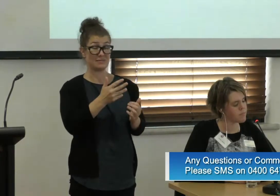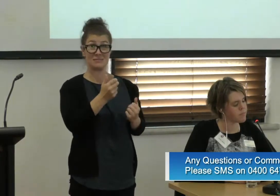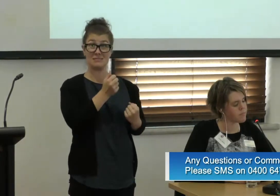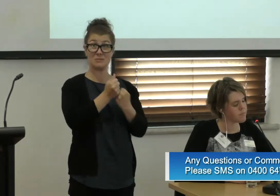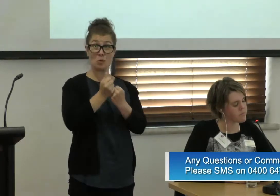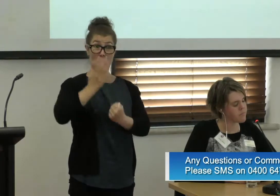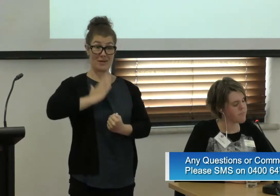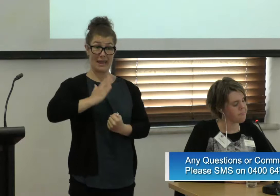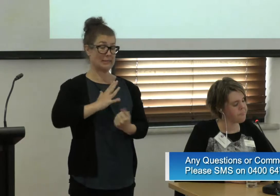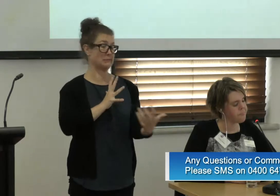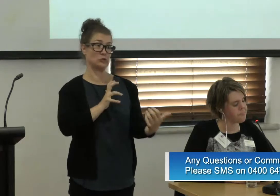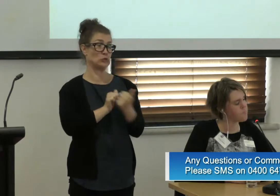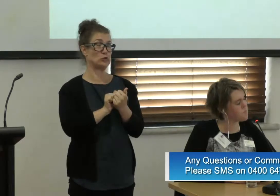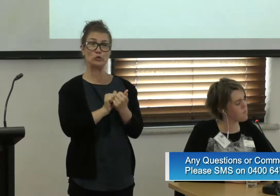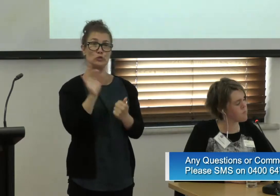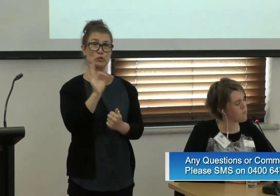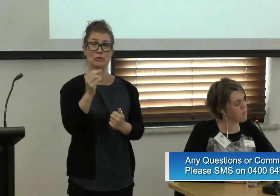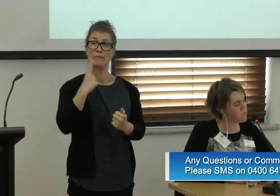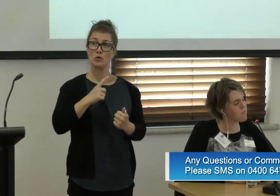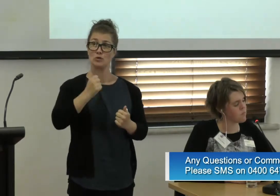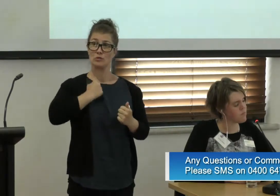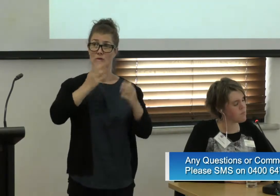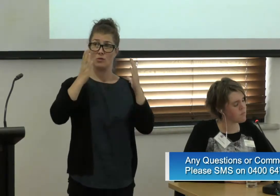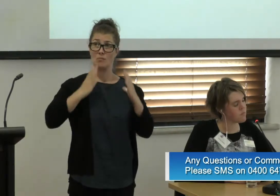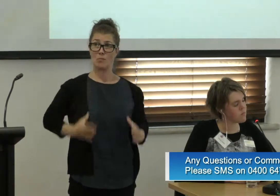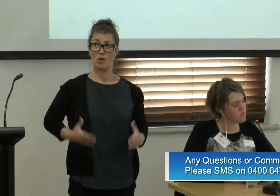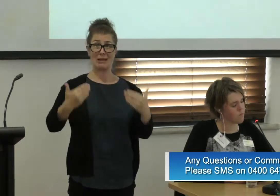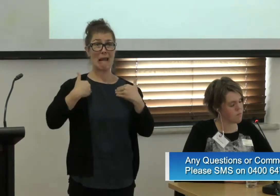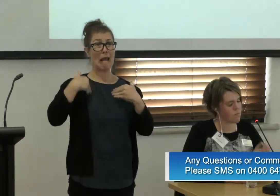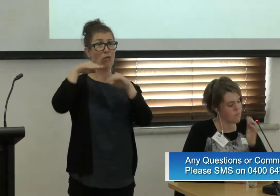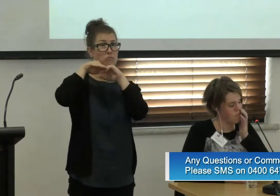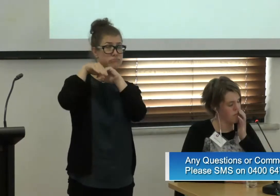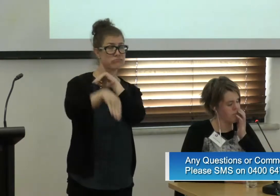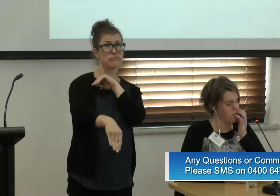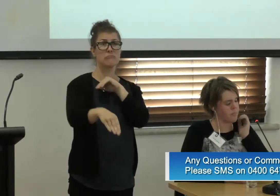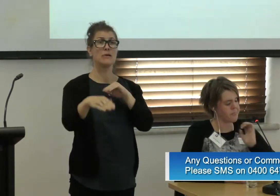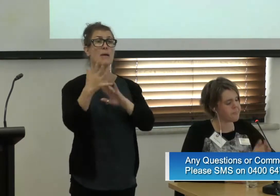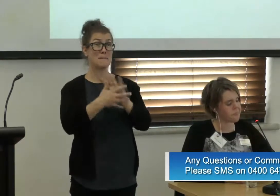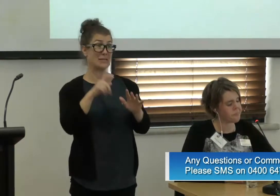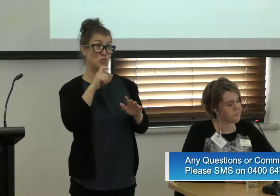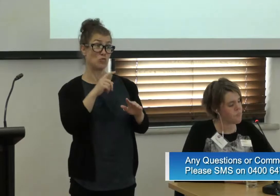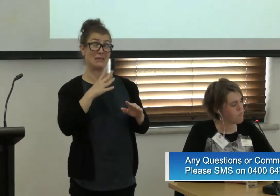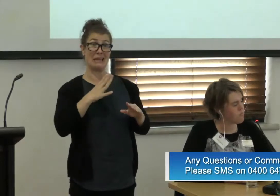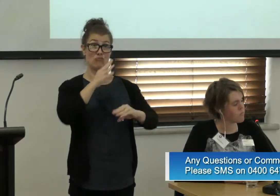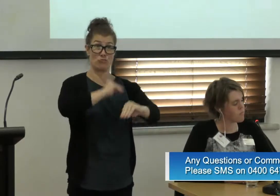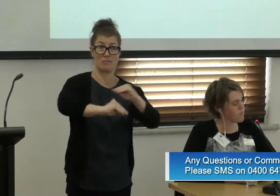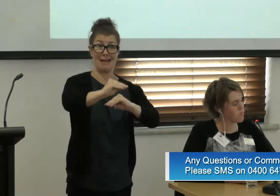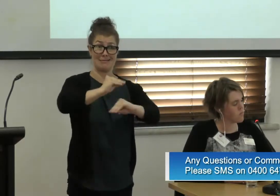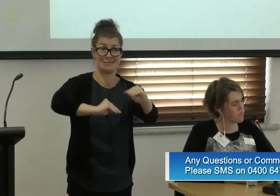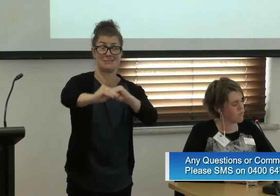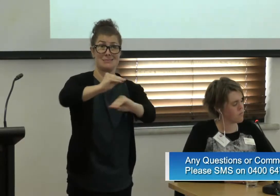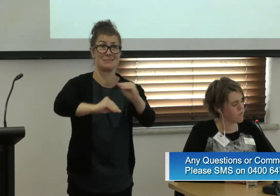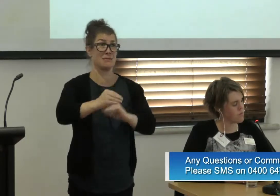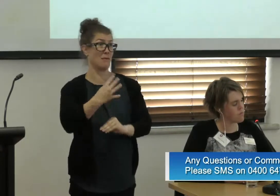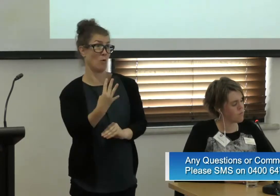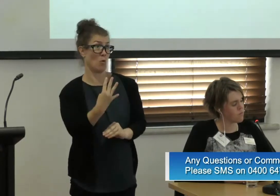and because it's a degenerative condition, she'll probably need another wheelchair, you know, in another 4 or 5 years. So